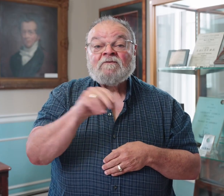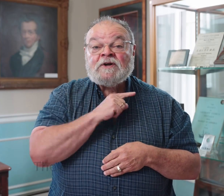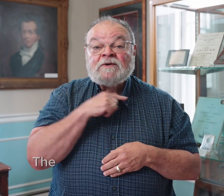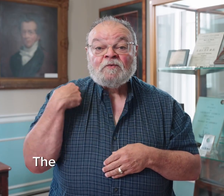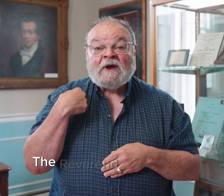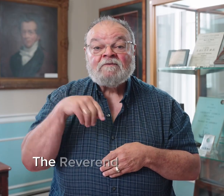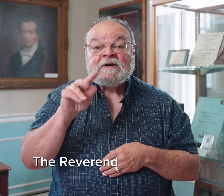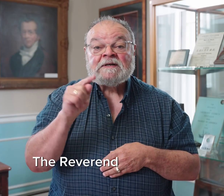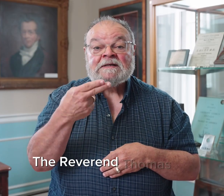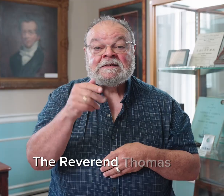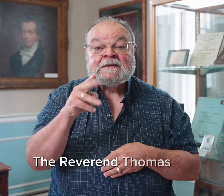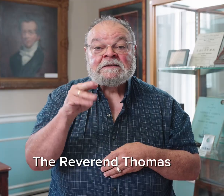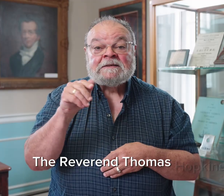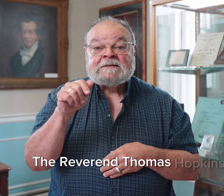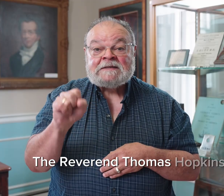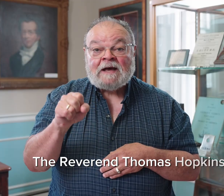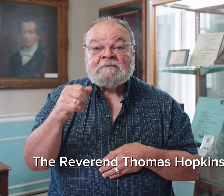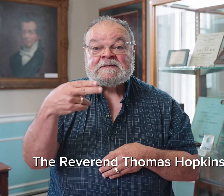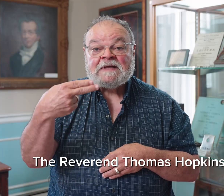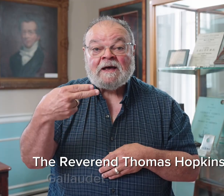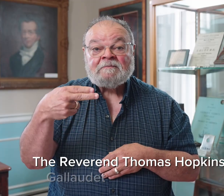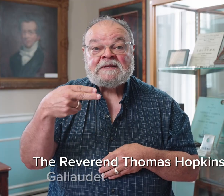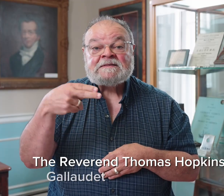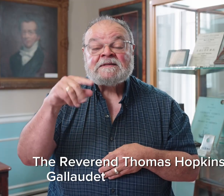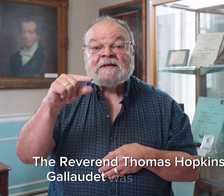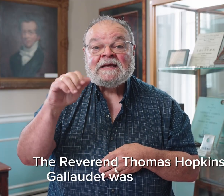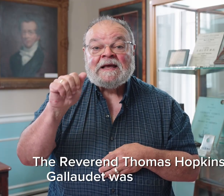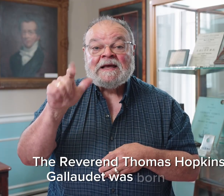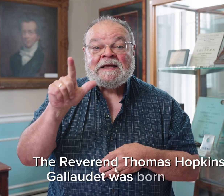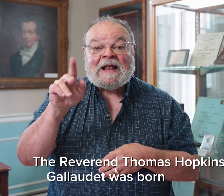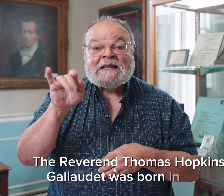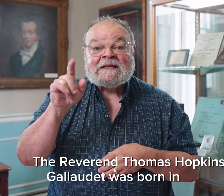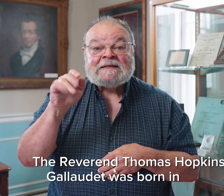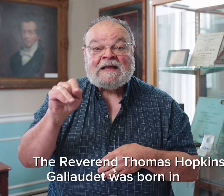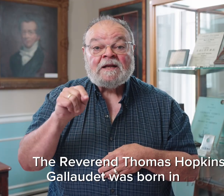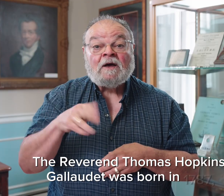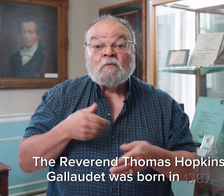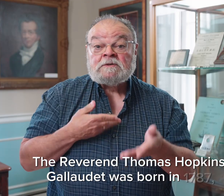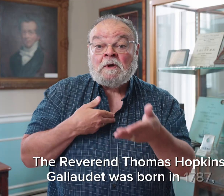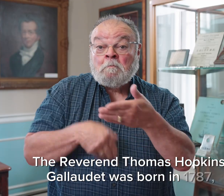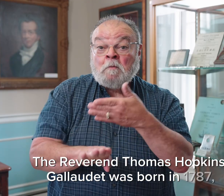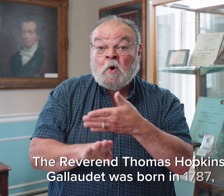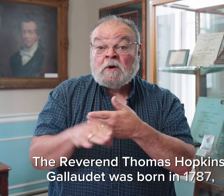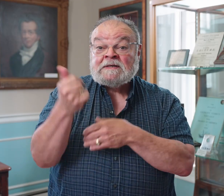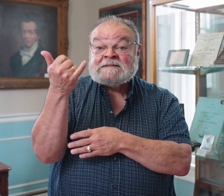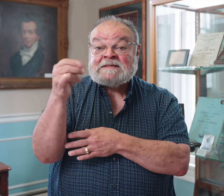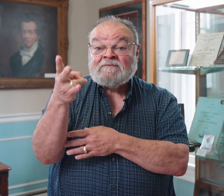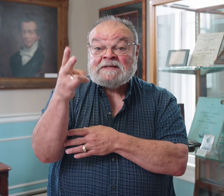The Reverend Thomas Hopkins Gallaudet was born in 1787,